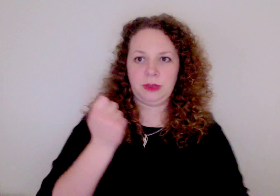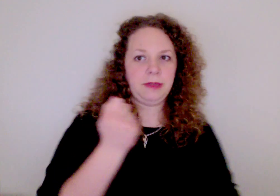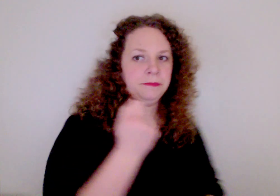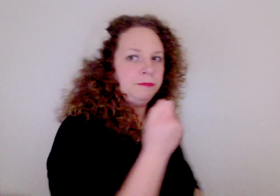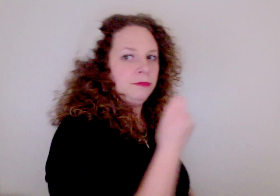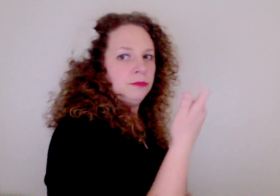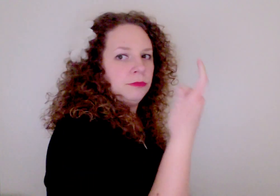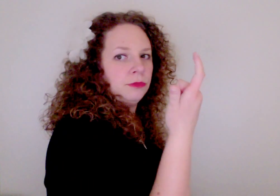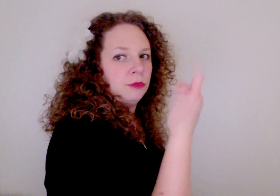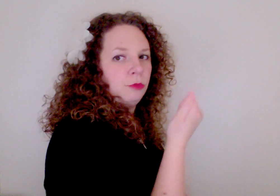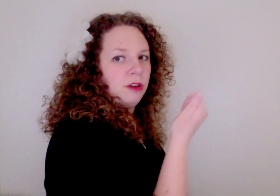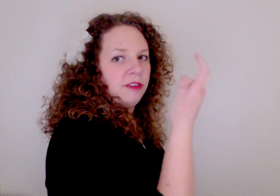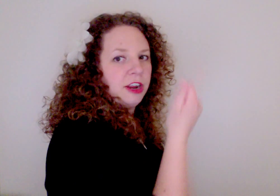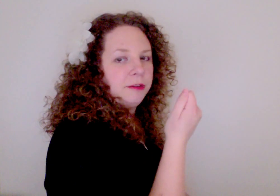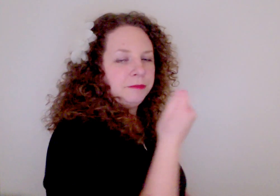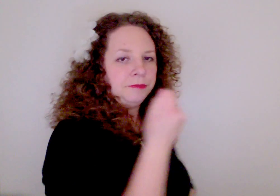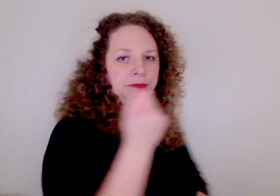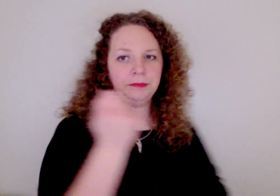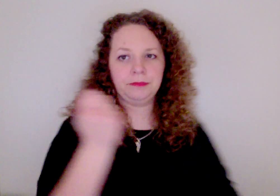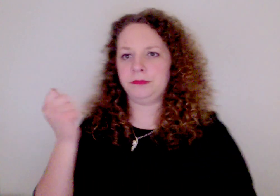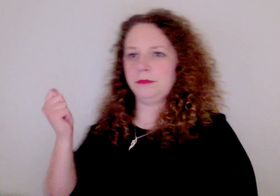way, welfare,